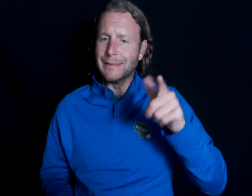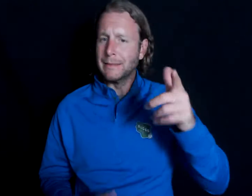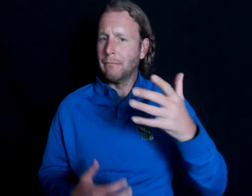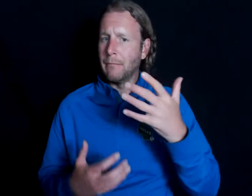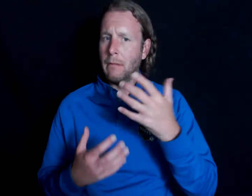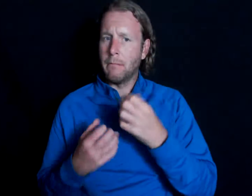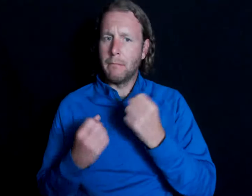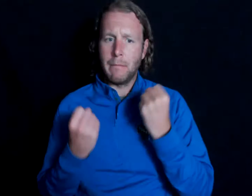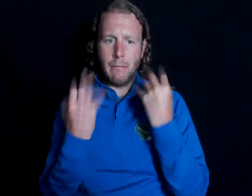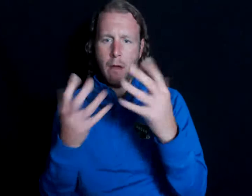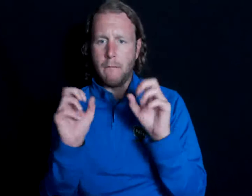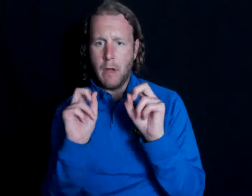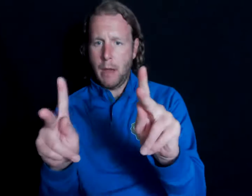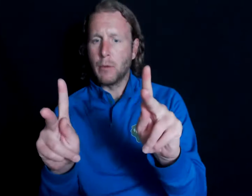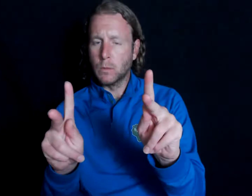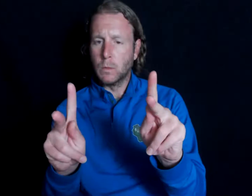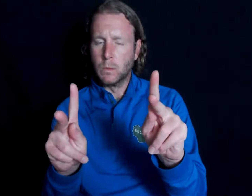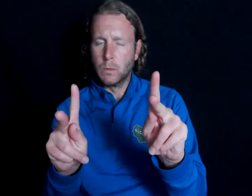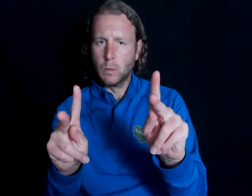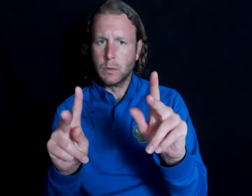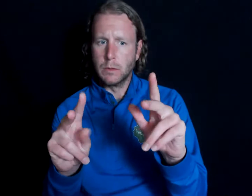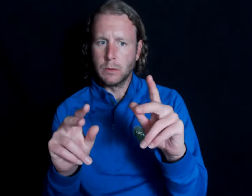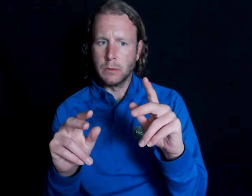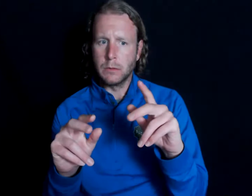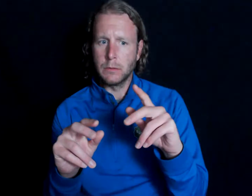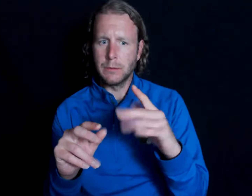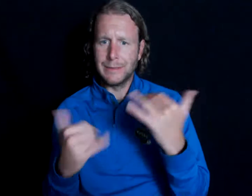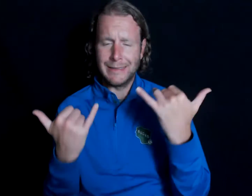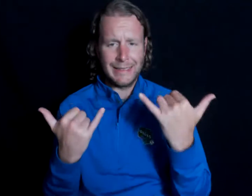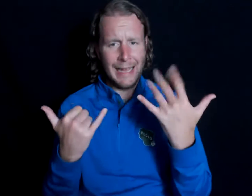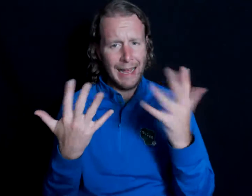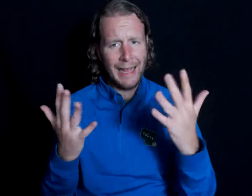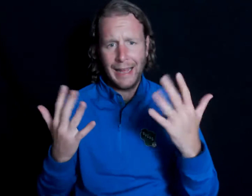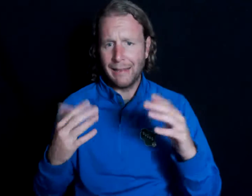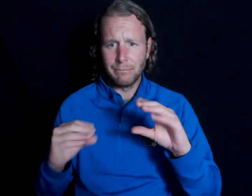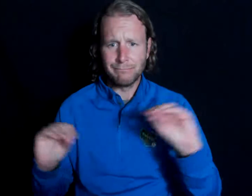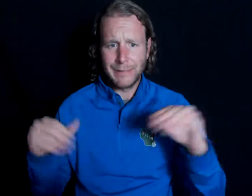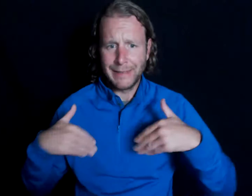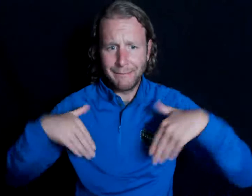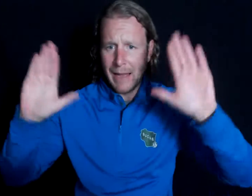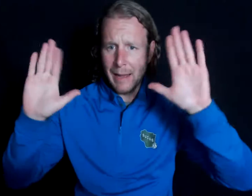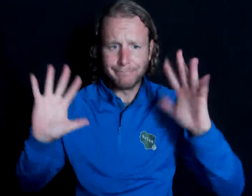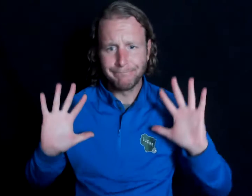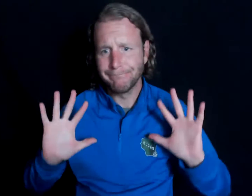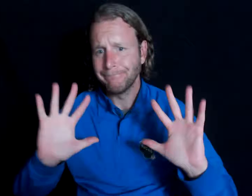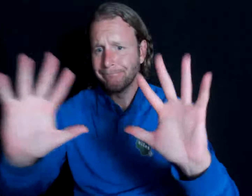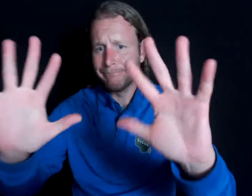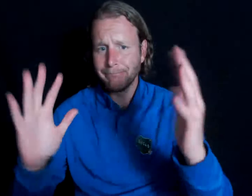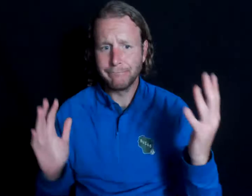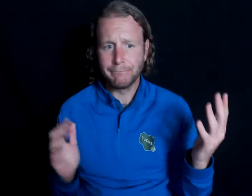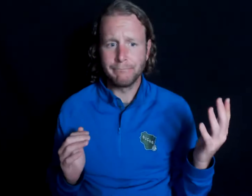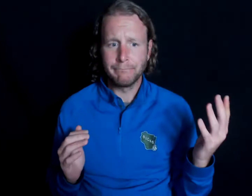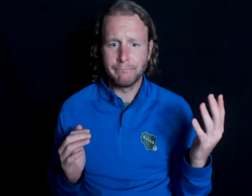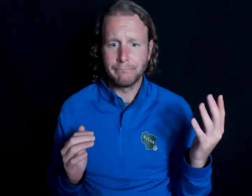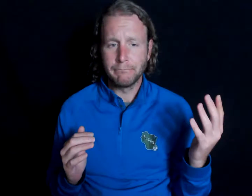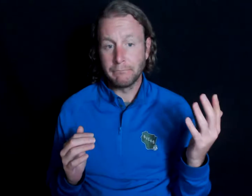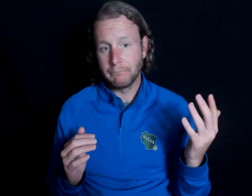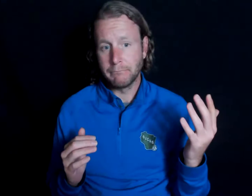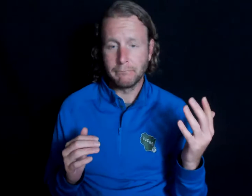player. You're pushing hard here. And obviously it's not out of the realm of possibility, but you're thinking if we